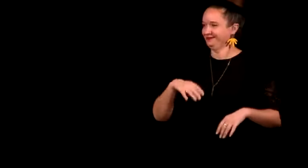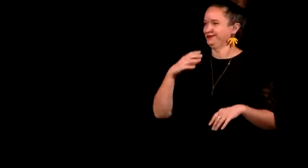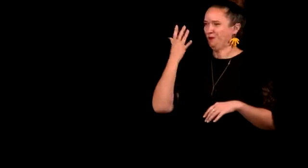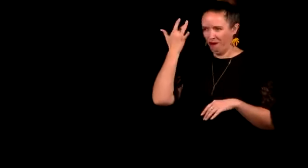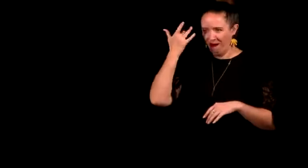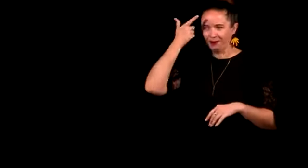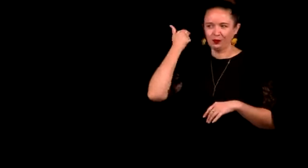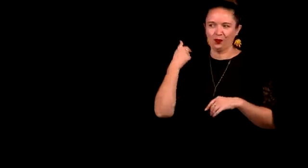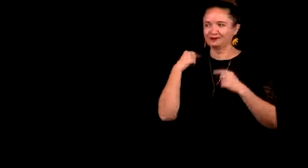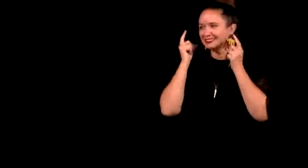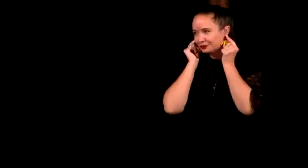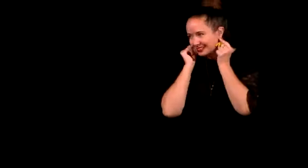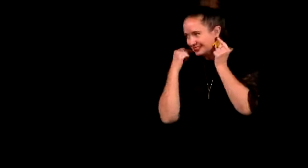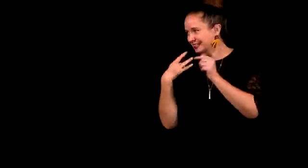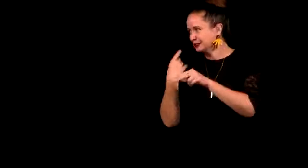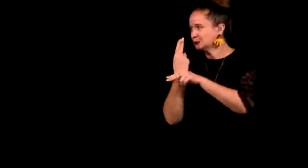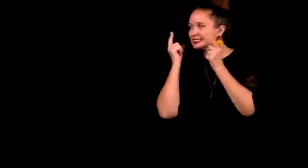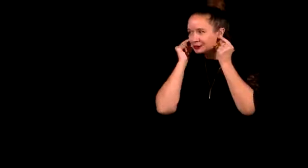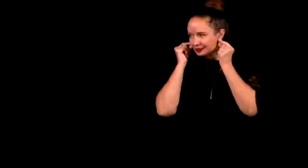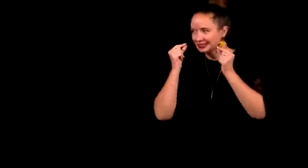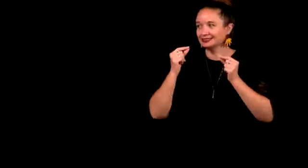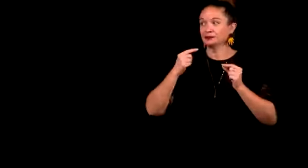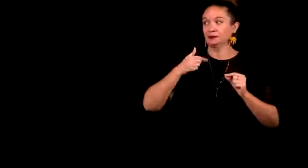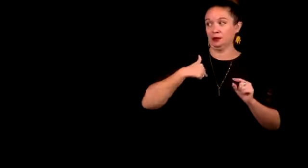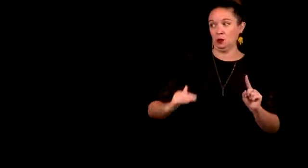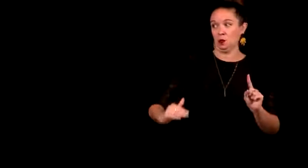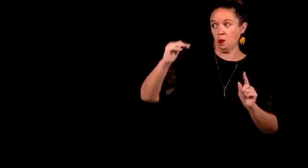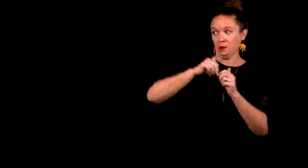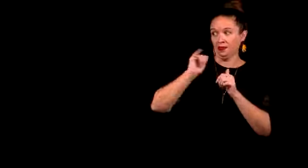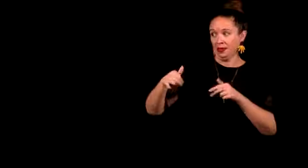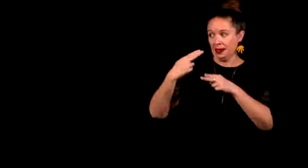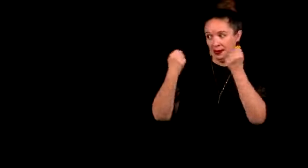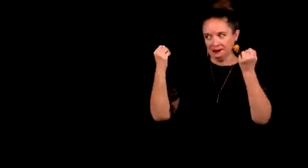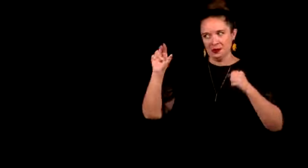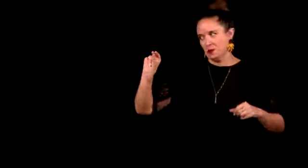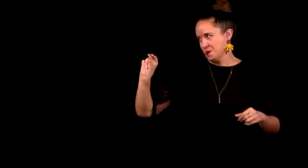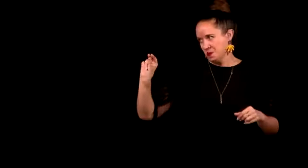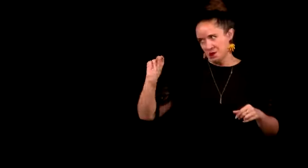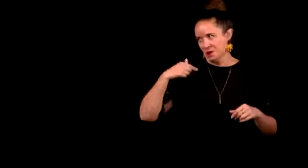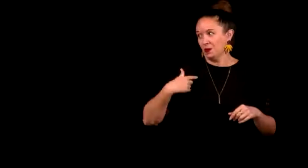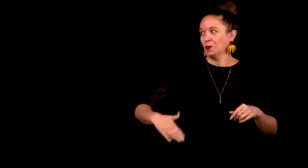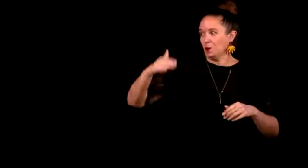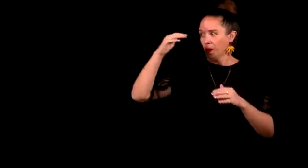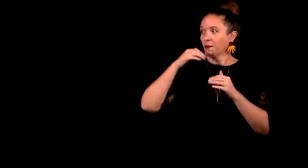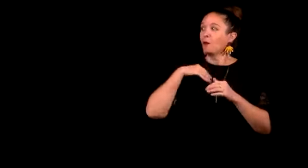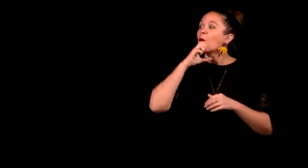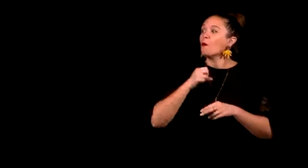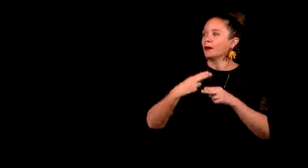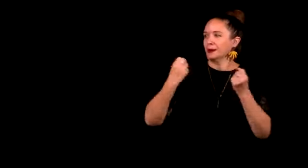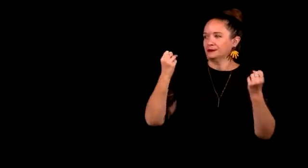name, signs an X on the ear because I always have nice big earrings on. I did grow